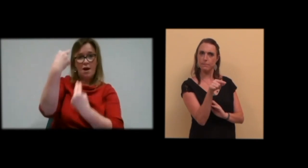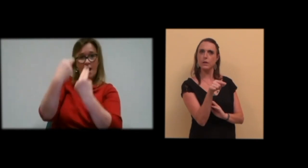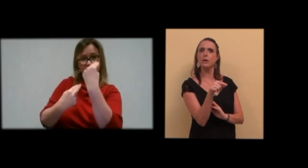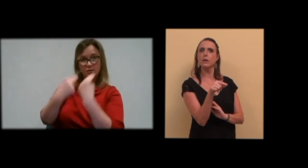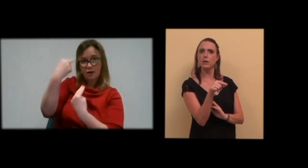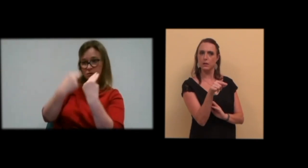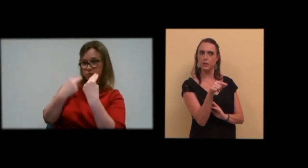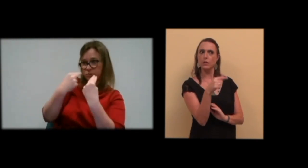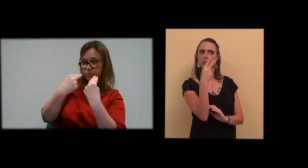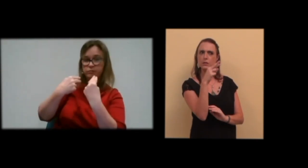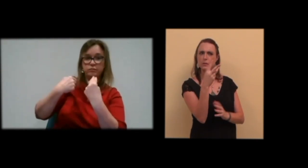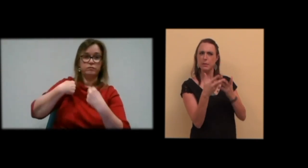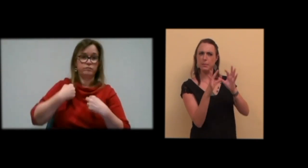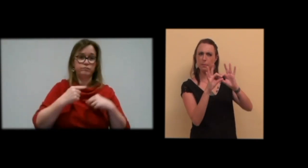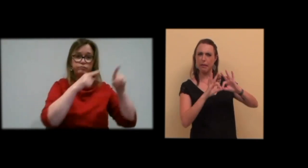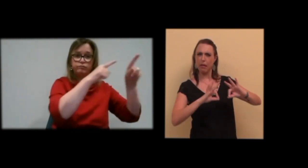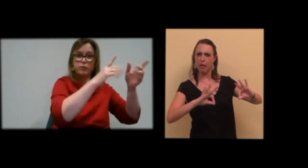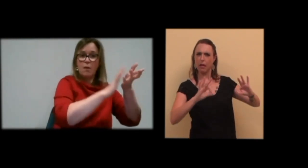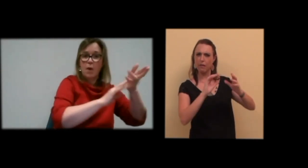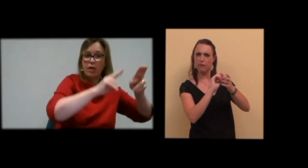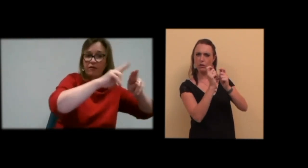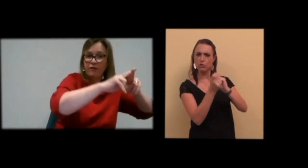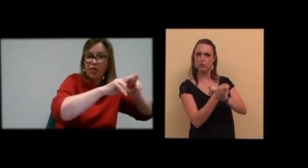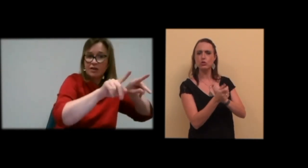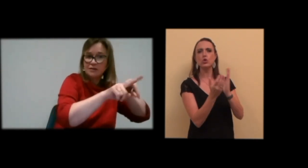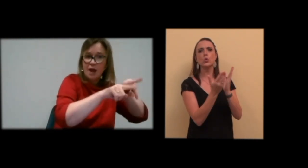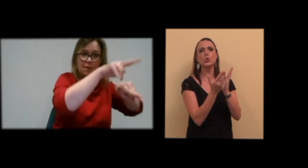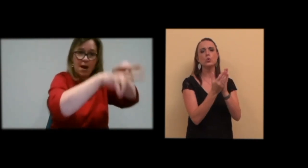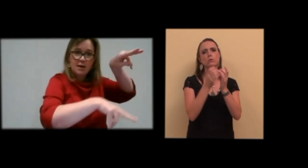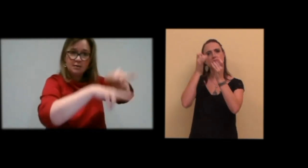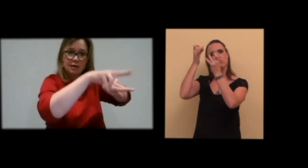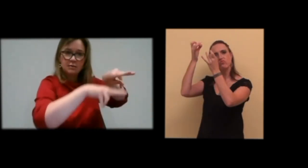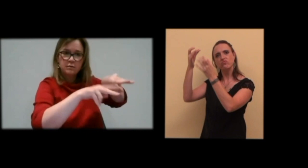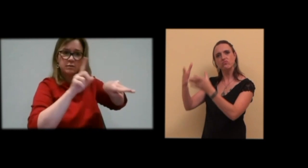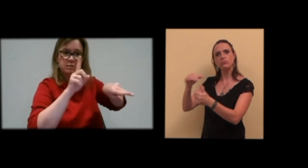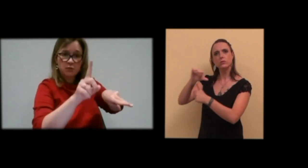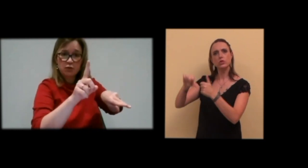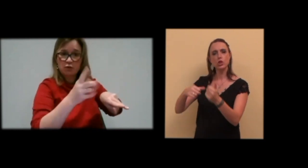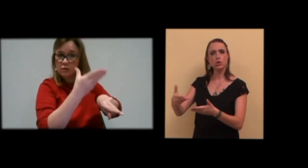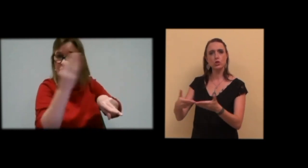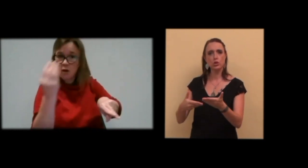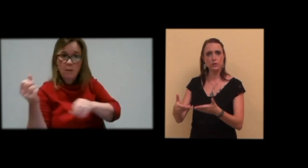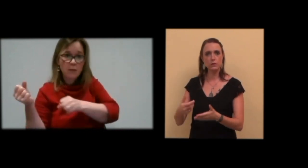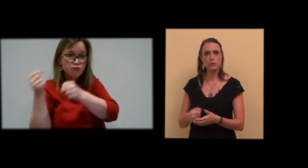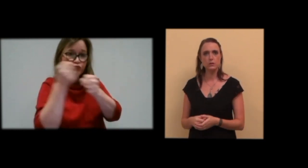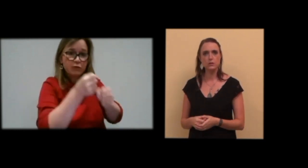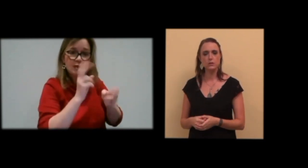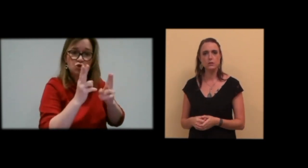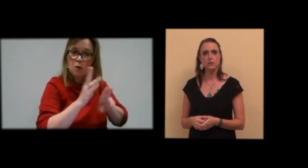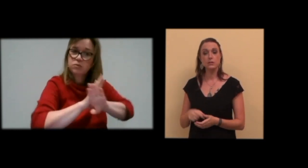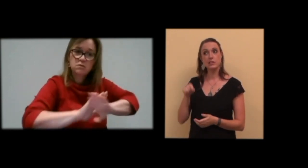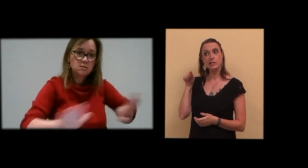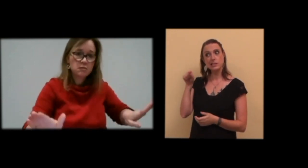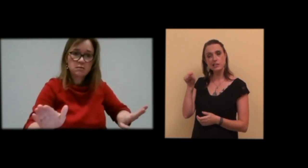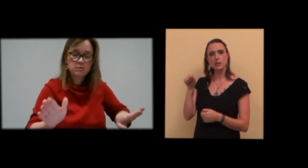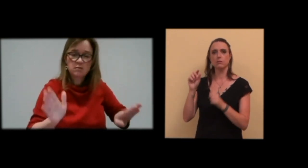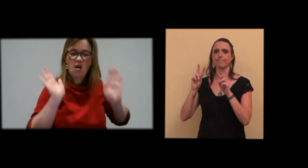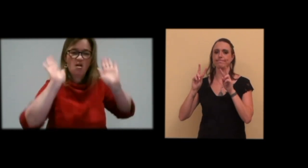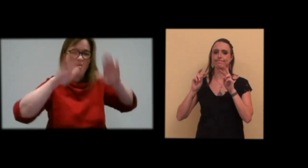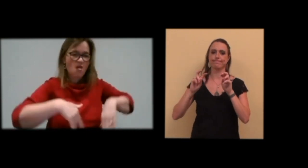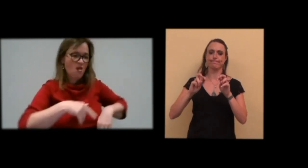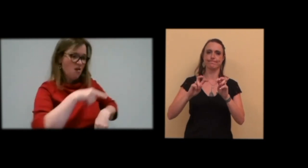Sometimes if school then pick that up and see a potential behaviour change, then school can report it to social